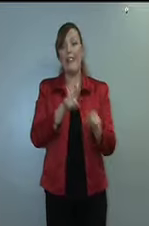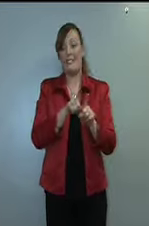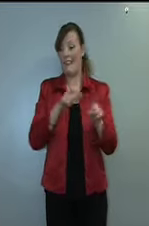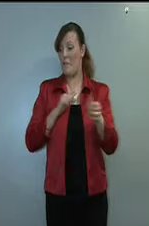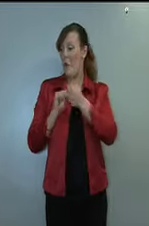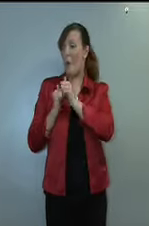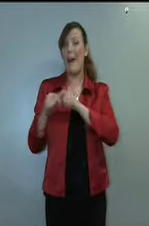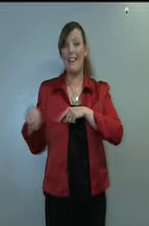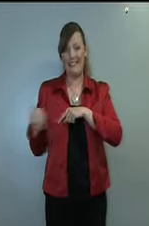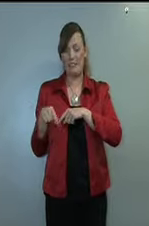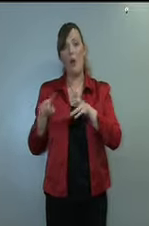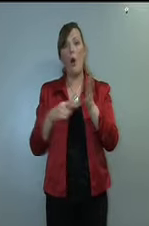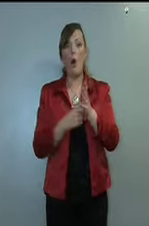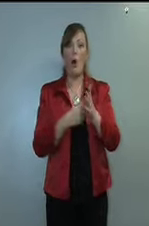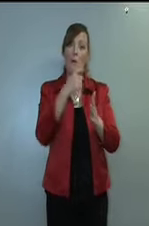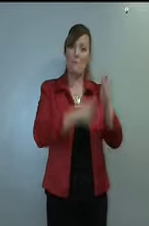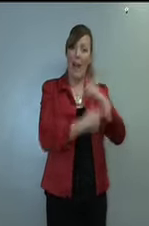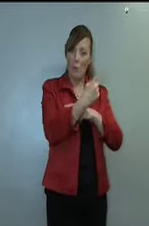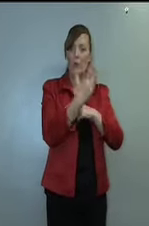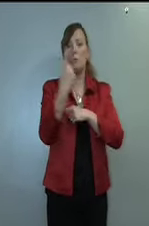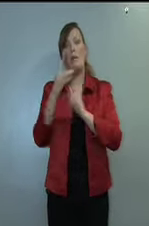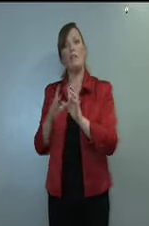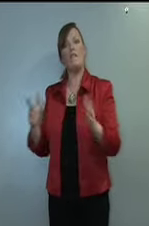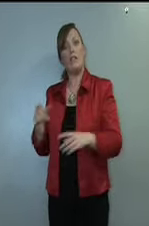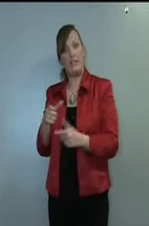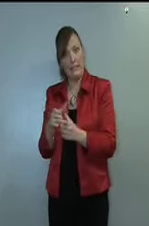same for a companion, or 2 for 1.